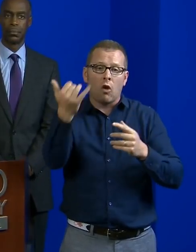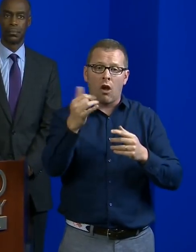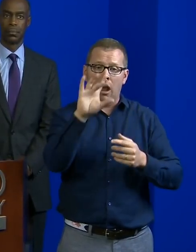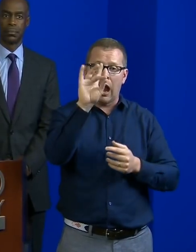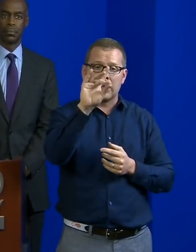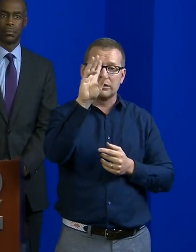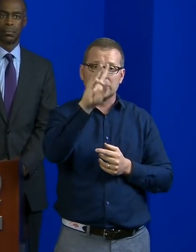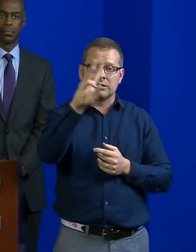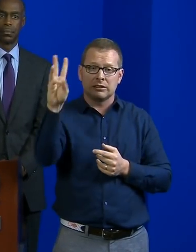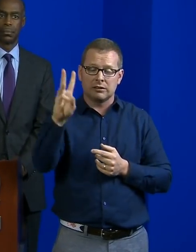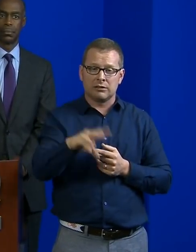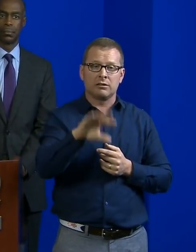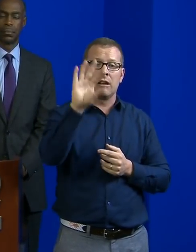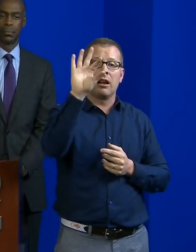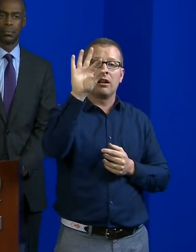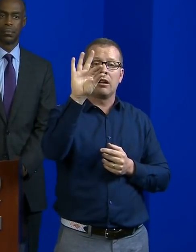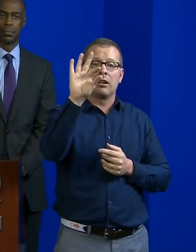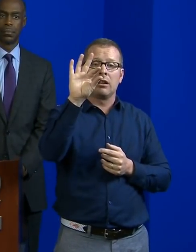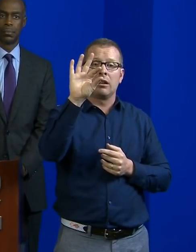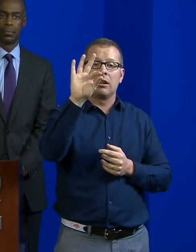866-9-NO-SCAM. That's